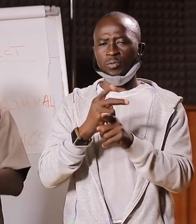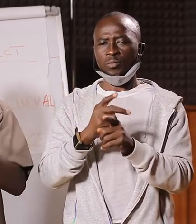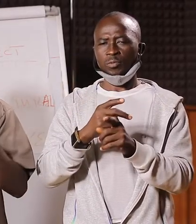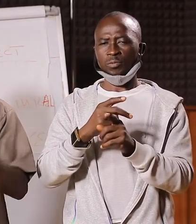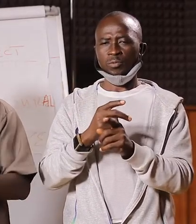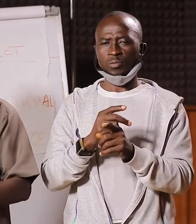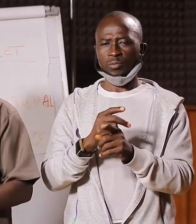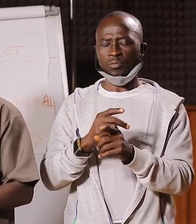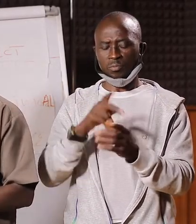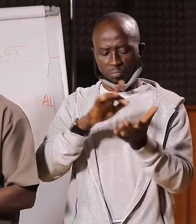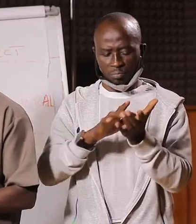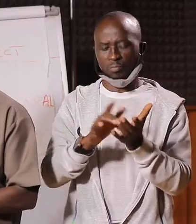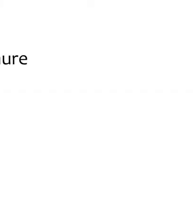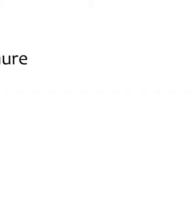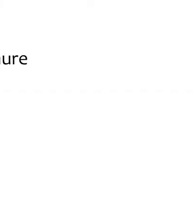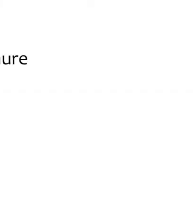of drugs.